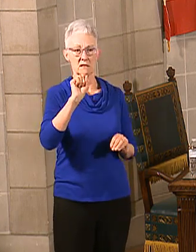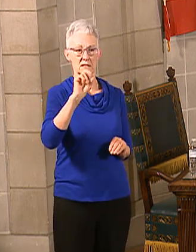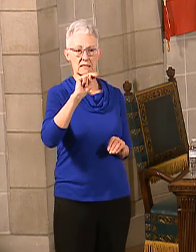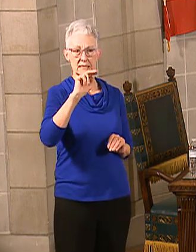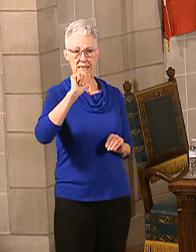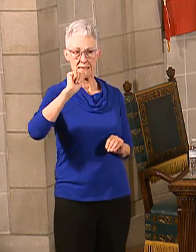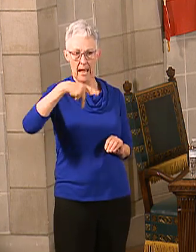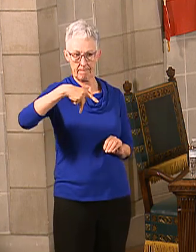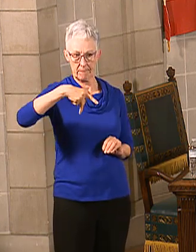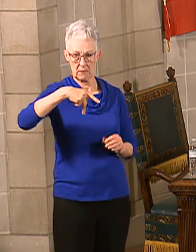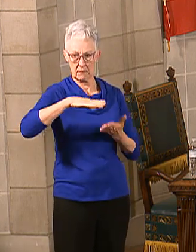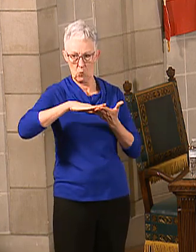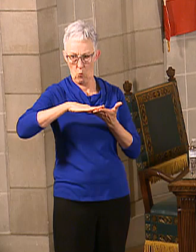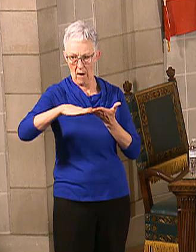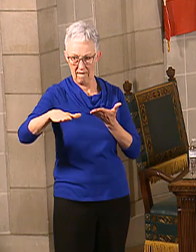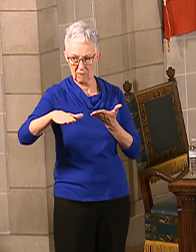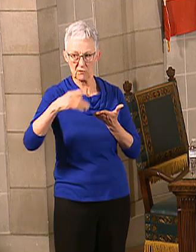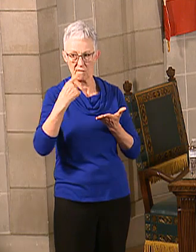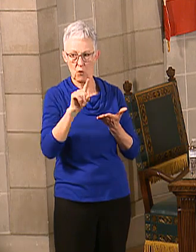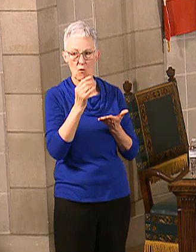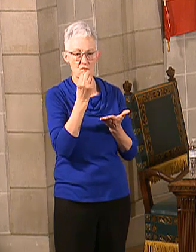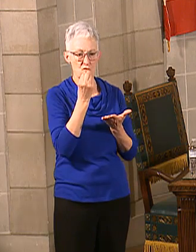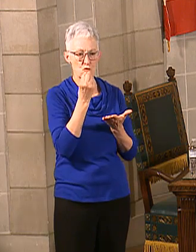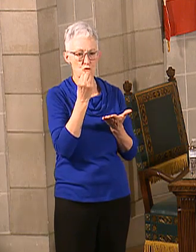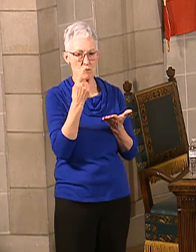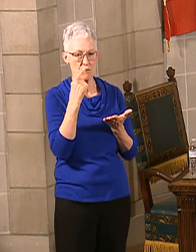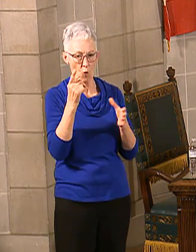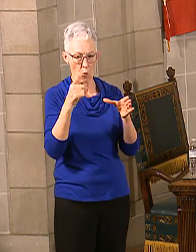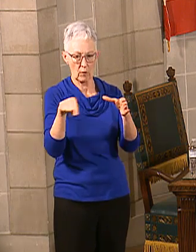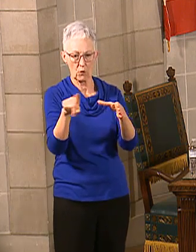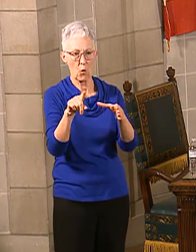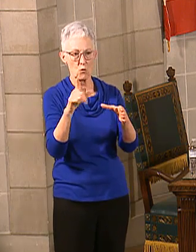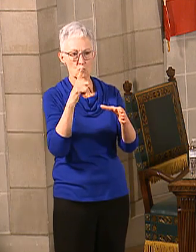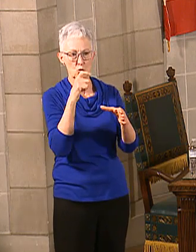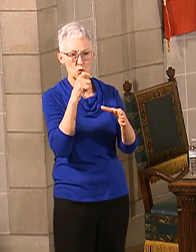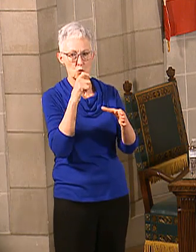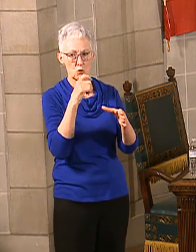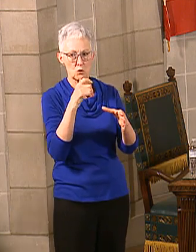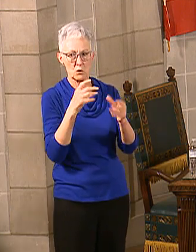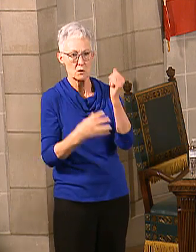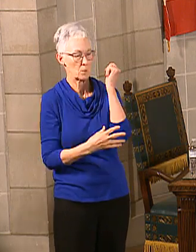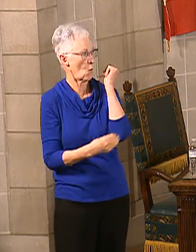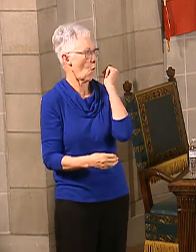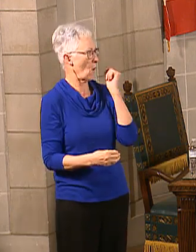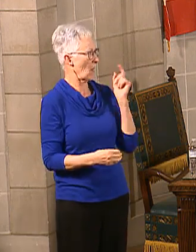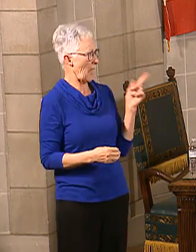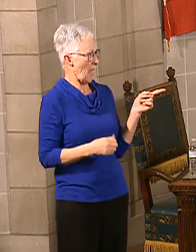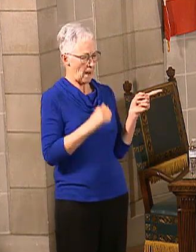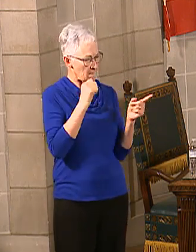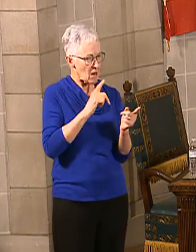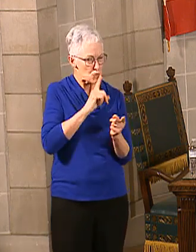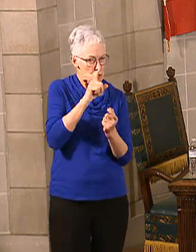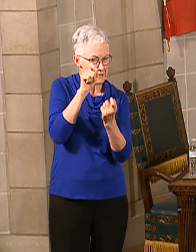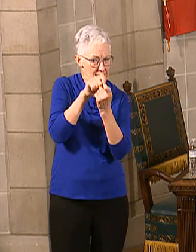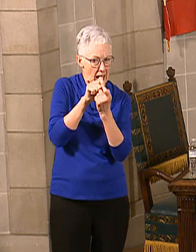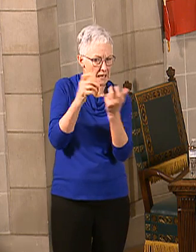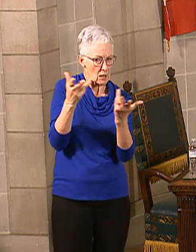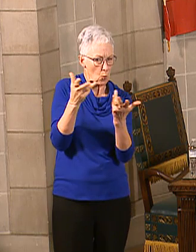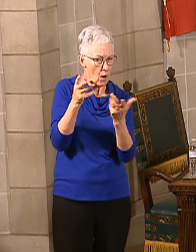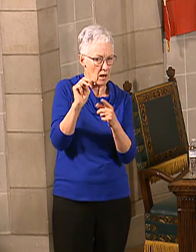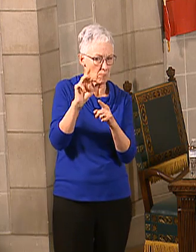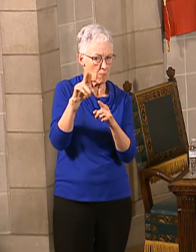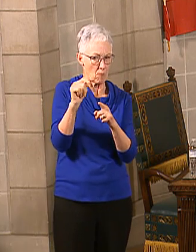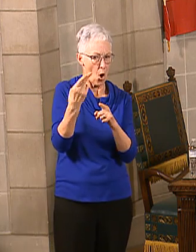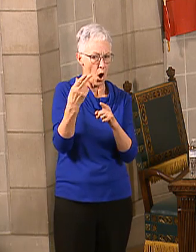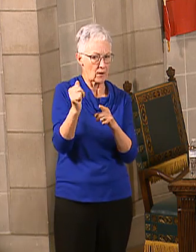those that are also available? And I'm not familiar specifically with the things she's talking about, so Martha, we're gonna have to be able to get back to you with regard to that